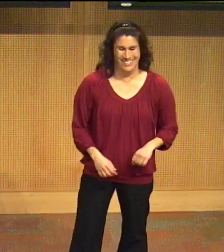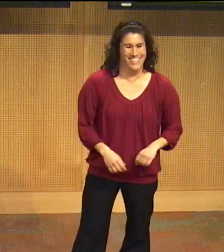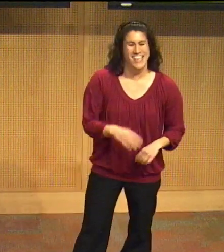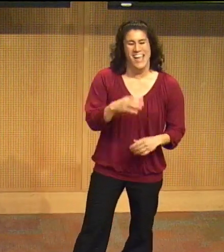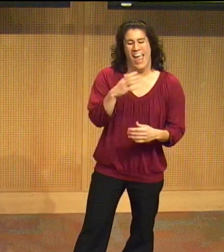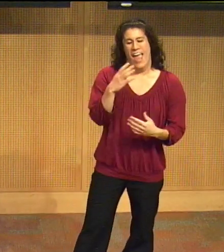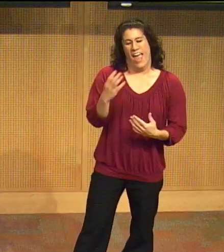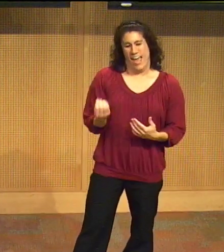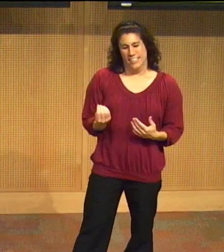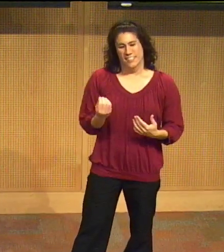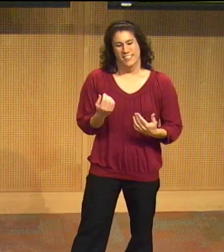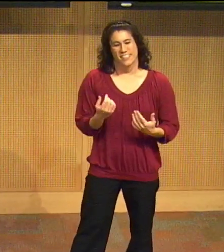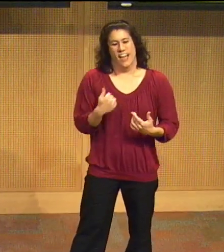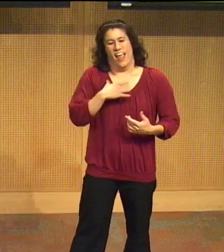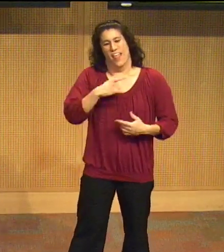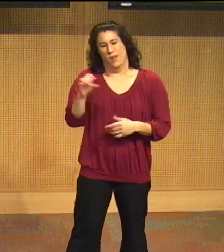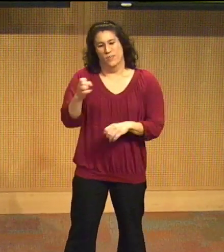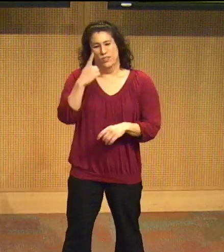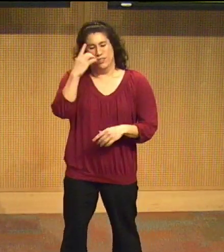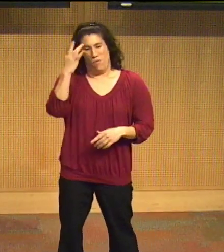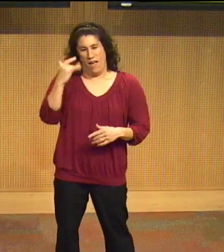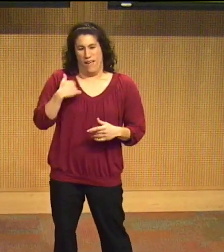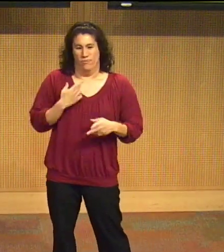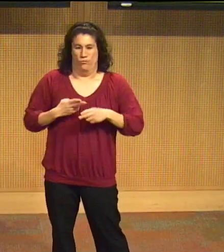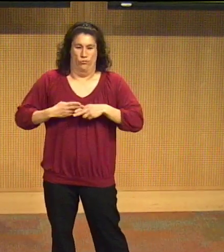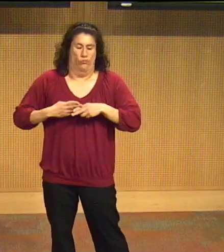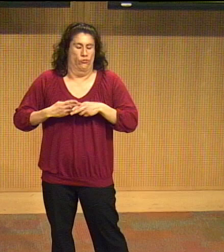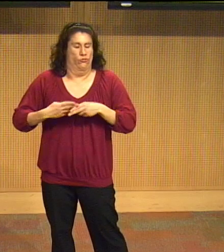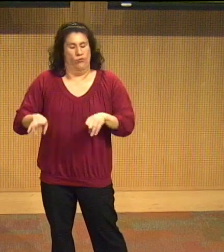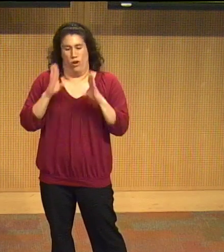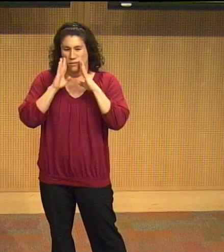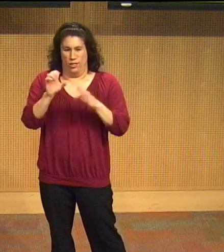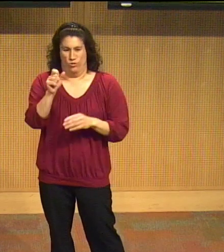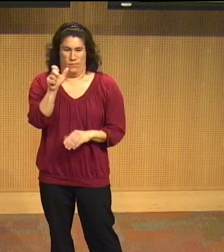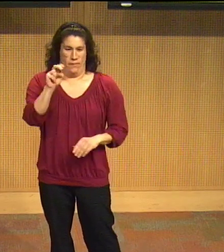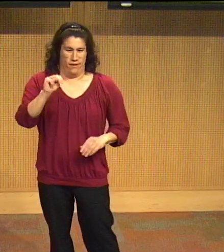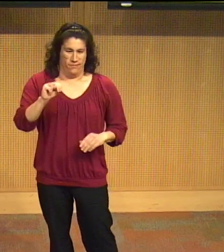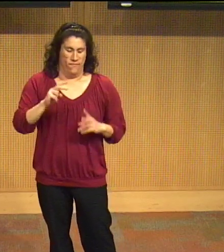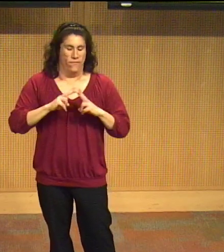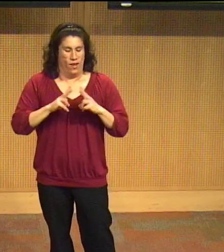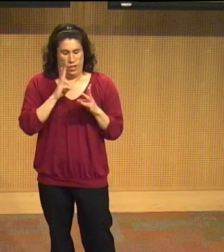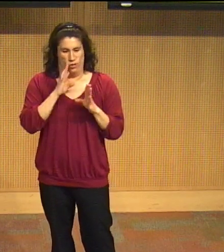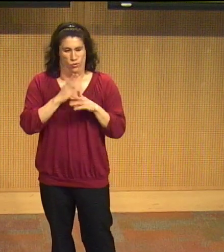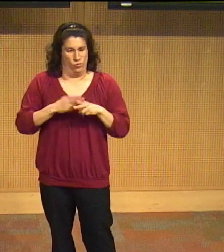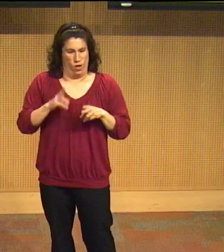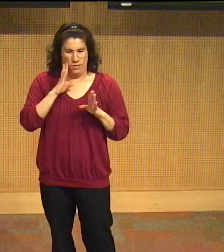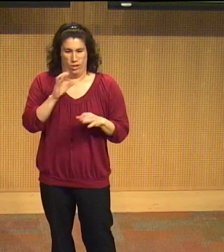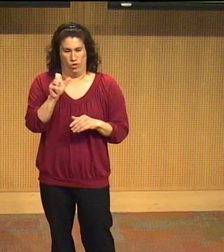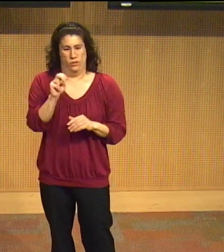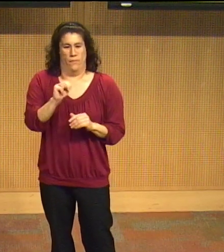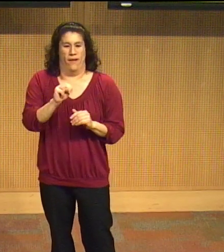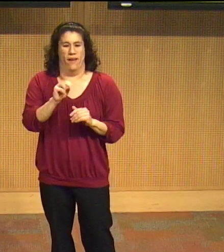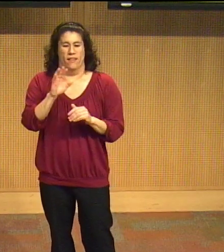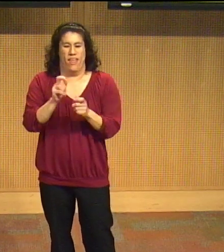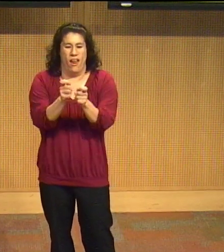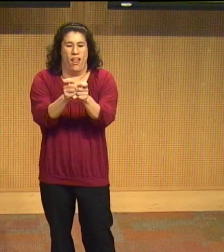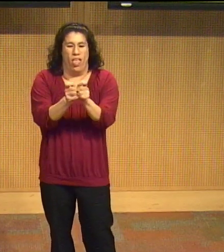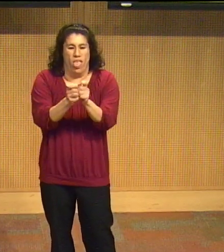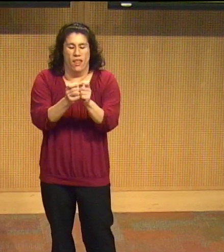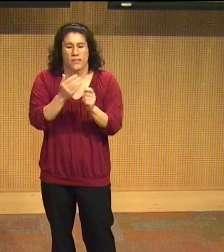great. I like emergency because I have a pretty short attention span, actually a really short attention span. And